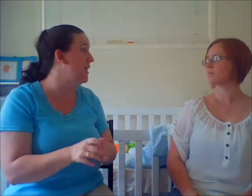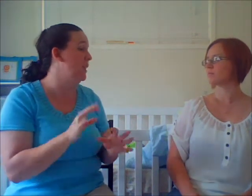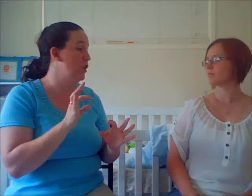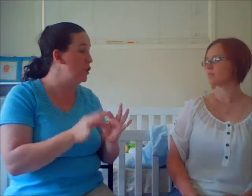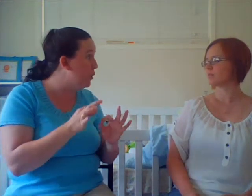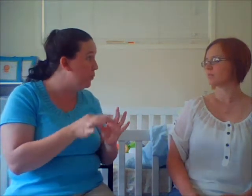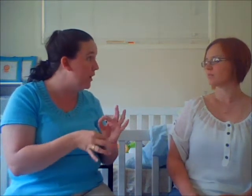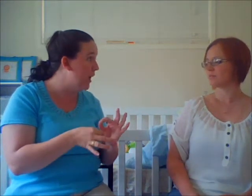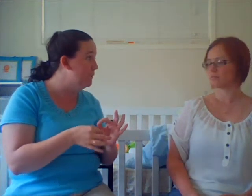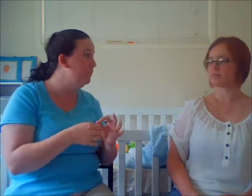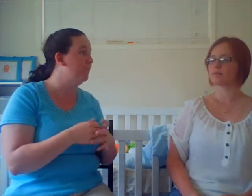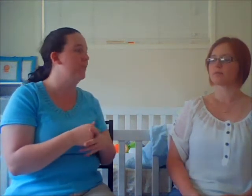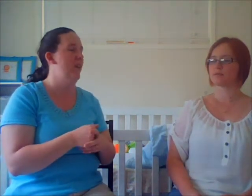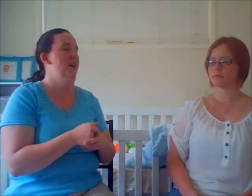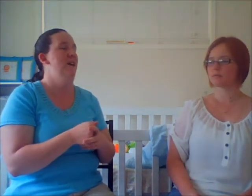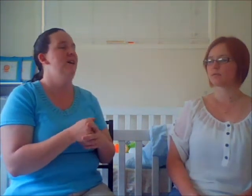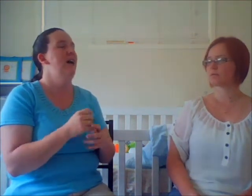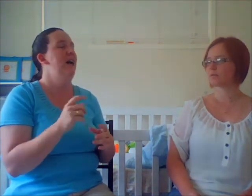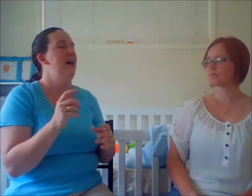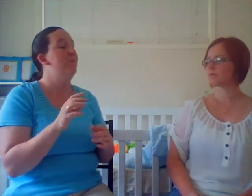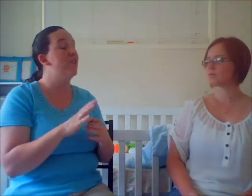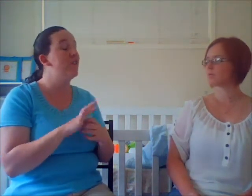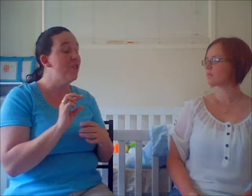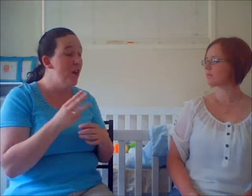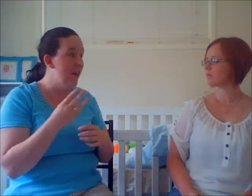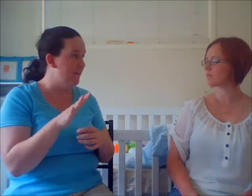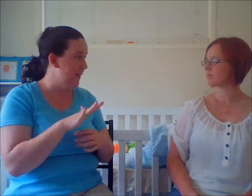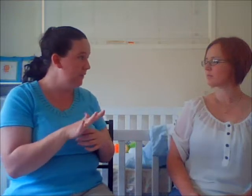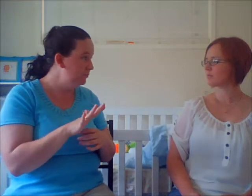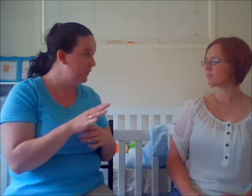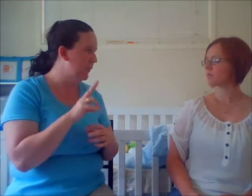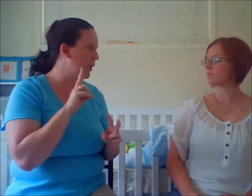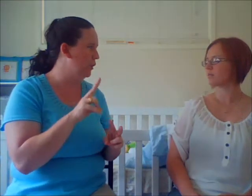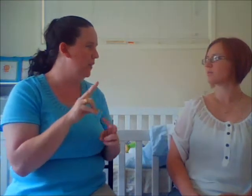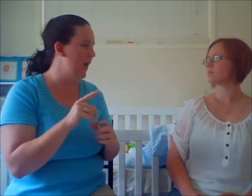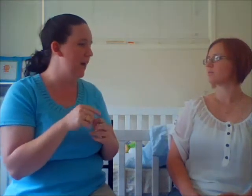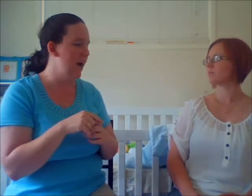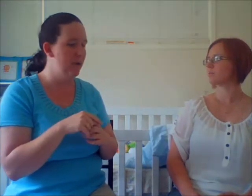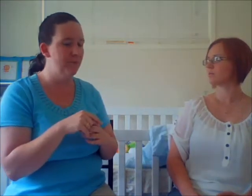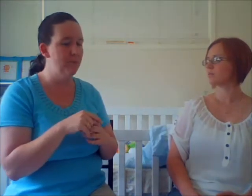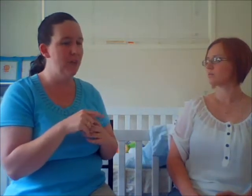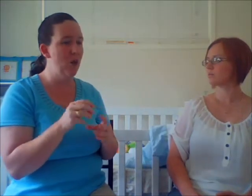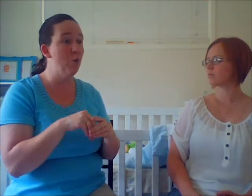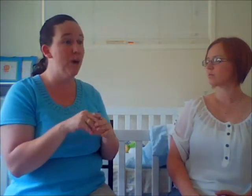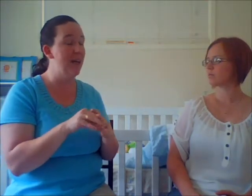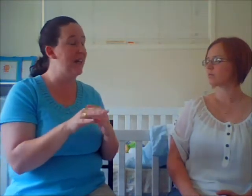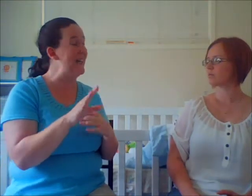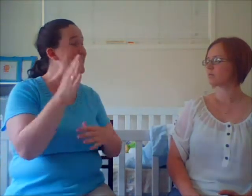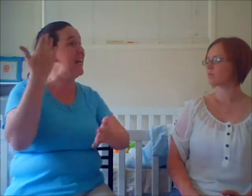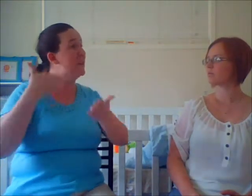an interpreter. The third area that we're going to look at incorporating in is